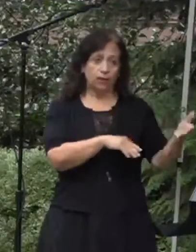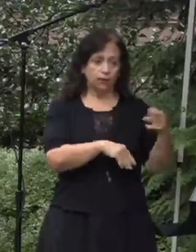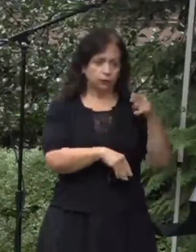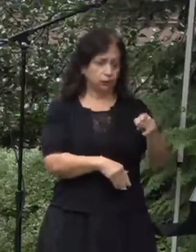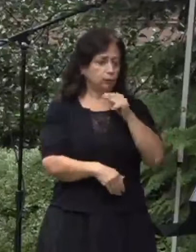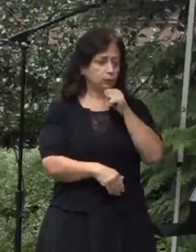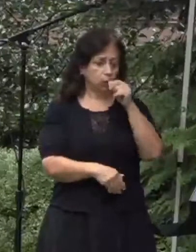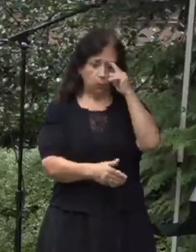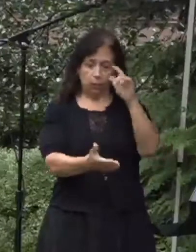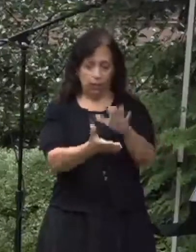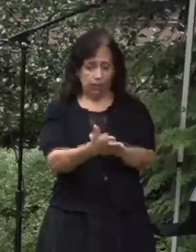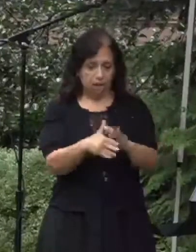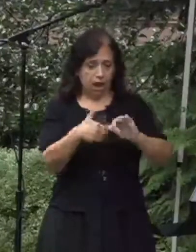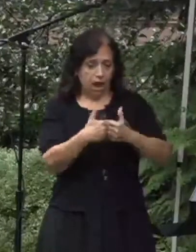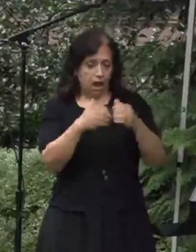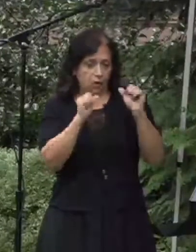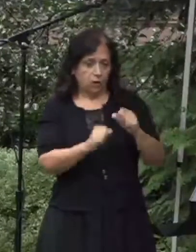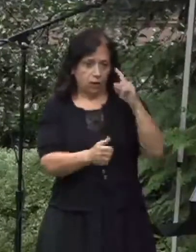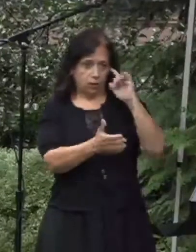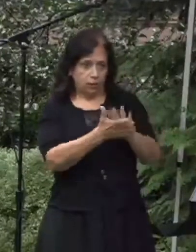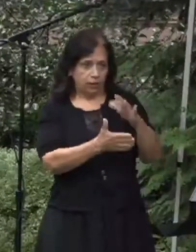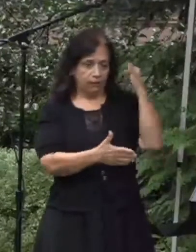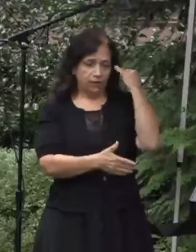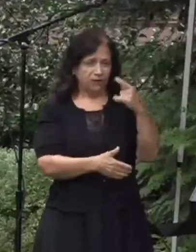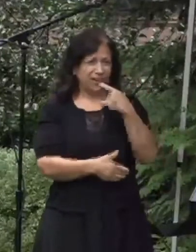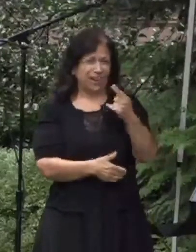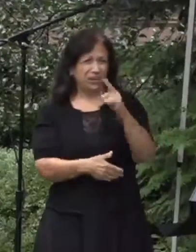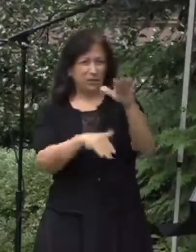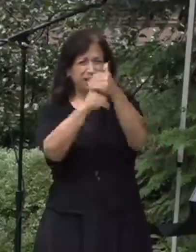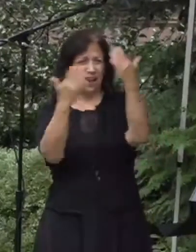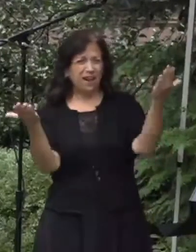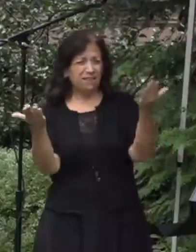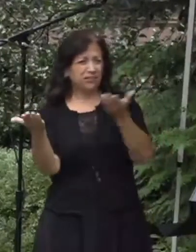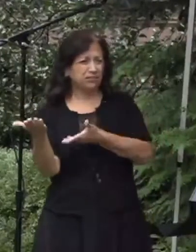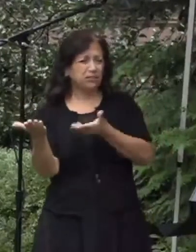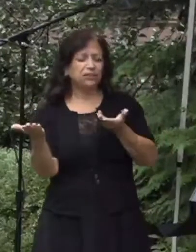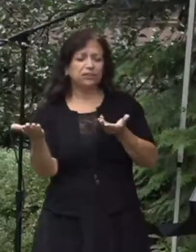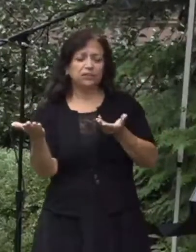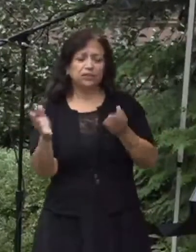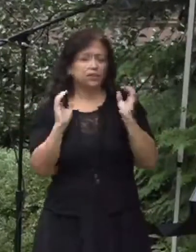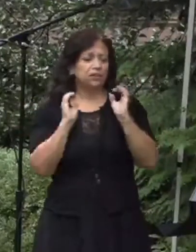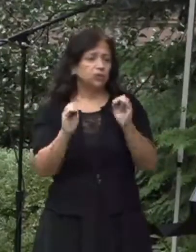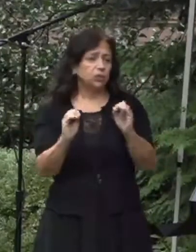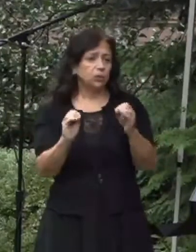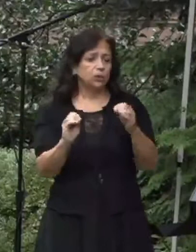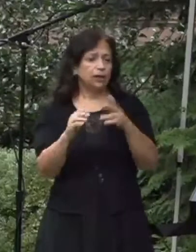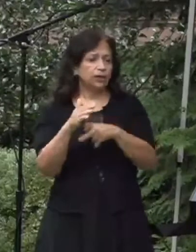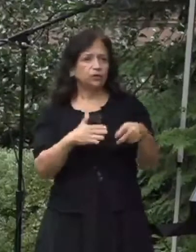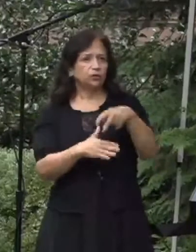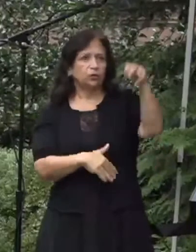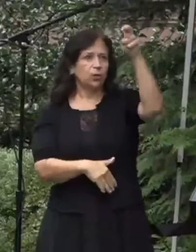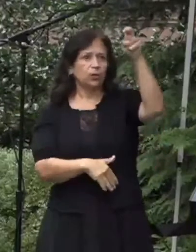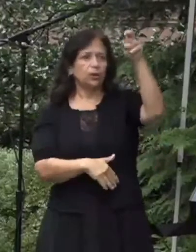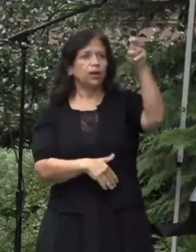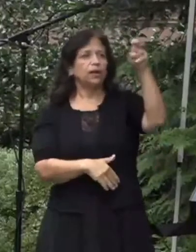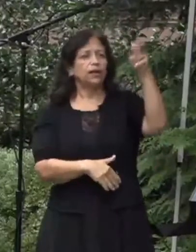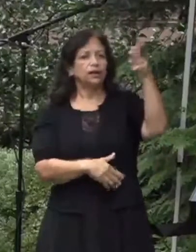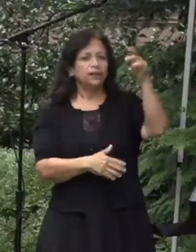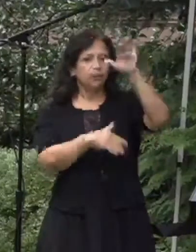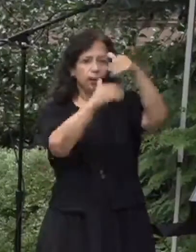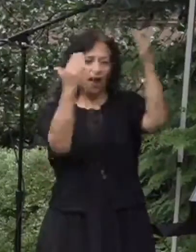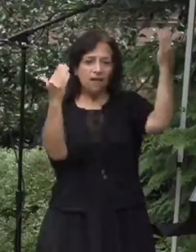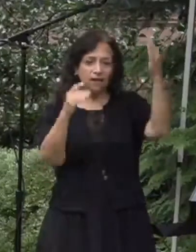do not believe, how can you believe it if I tell you about heavenly things? No one has ascended into heaven except the one